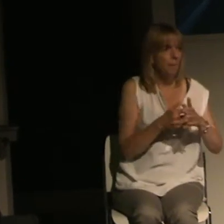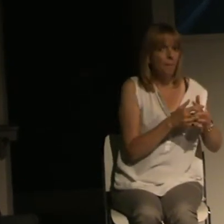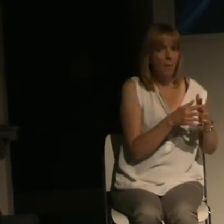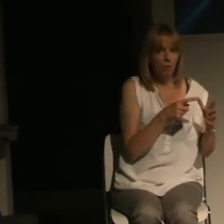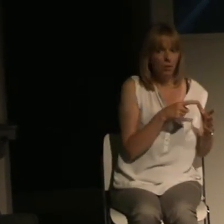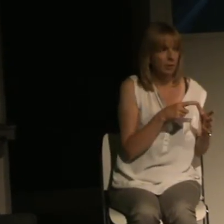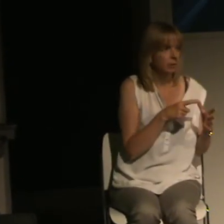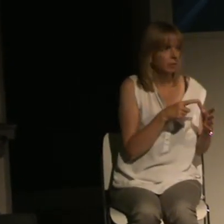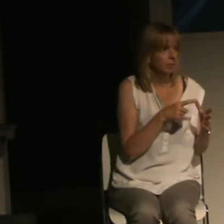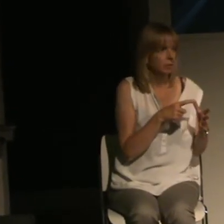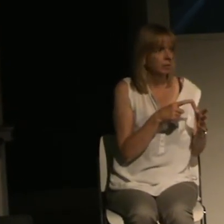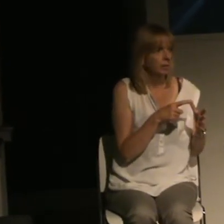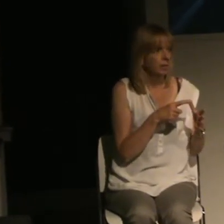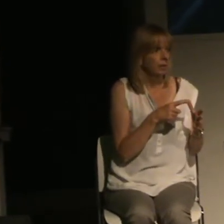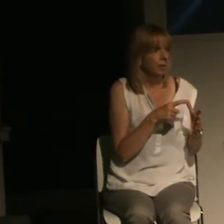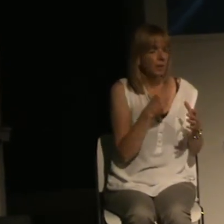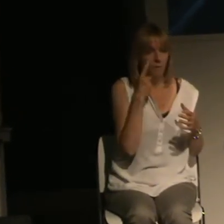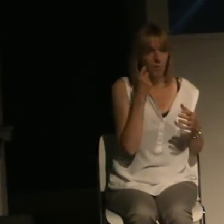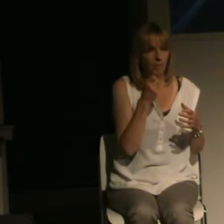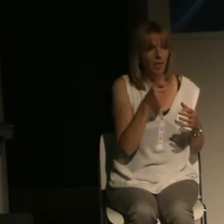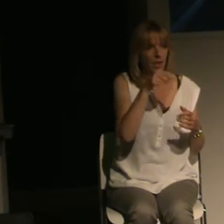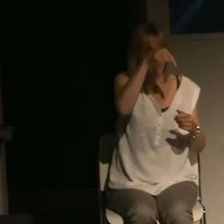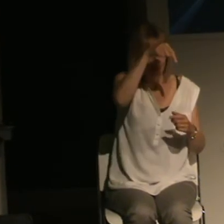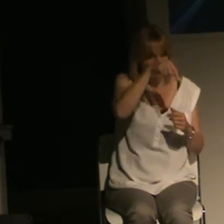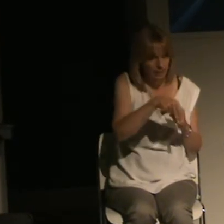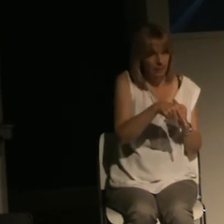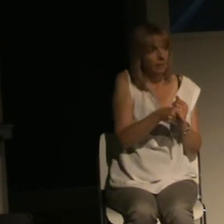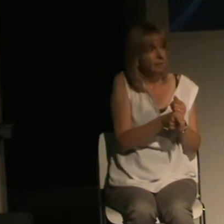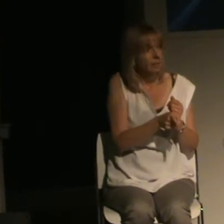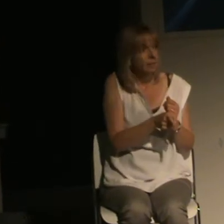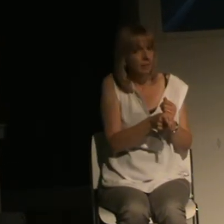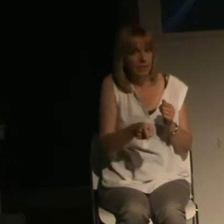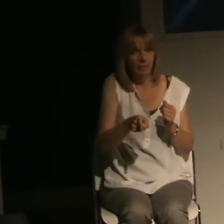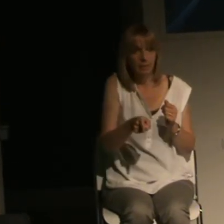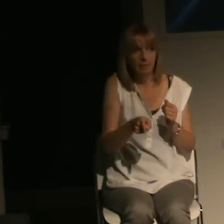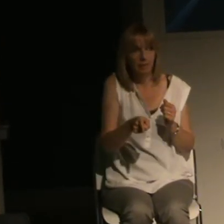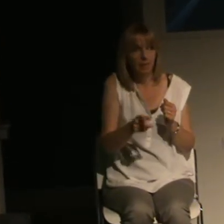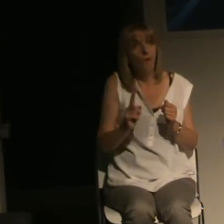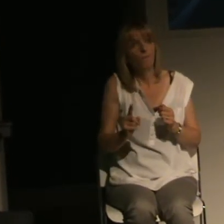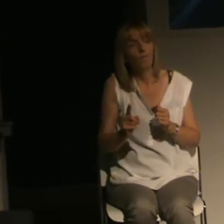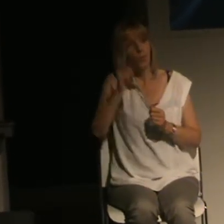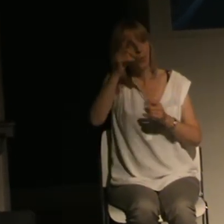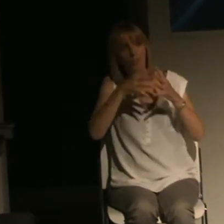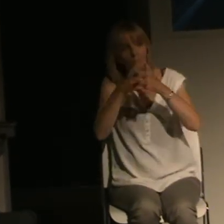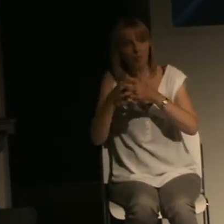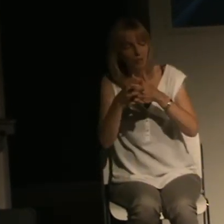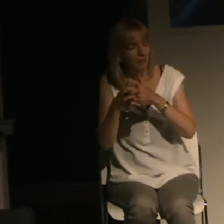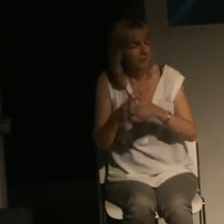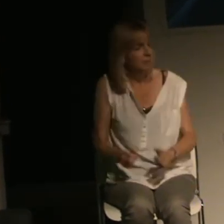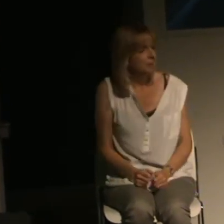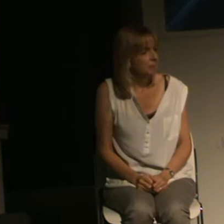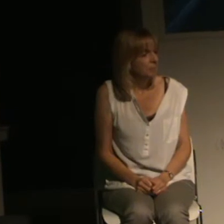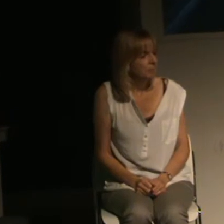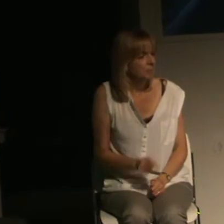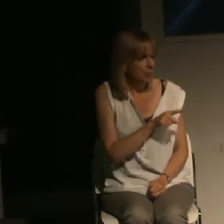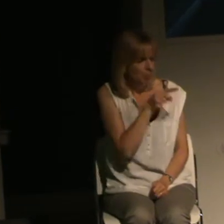found in the southern parts of the eastern side of North America. So, going back to this big